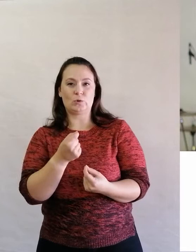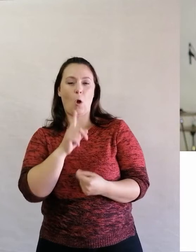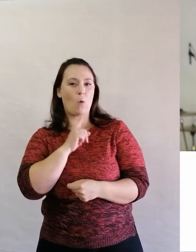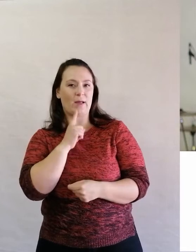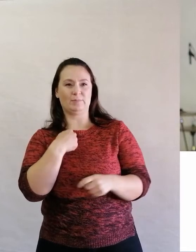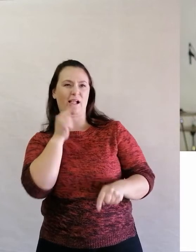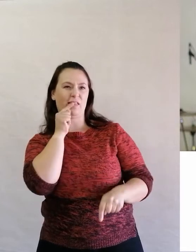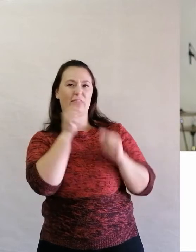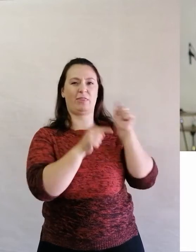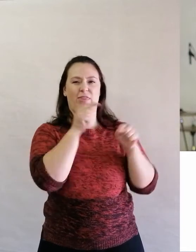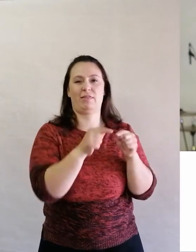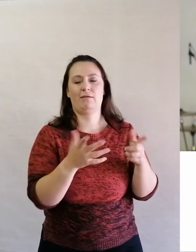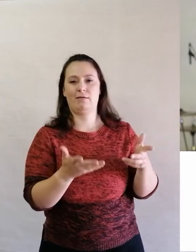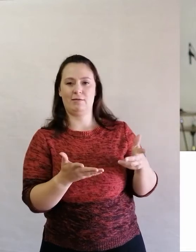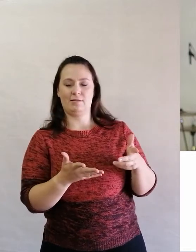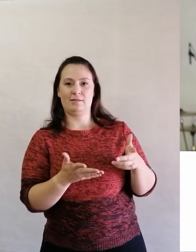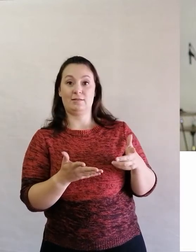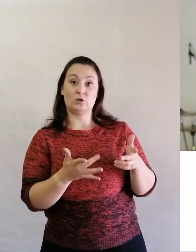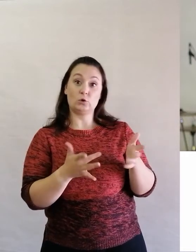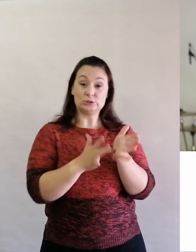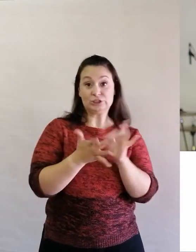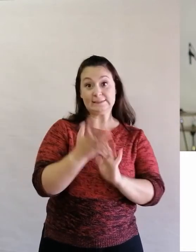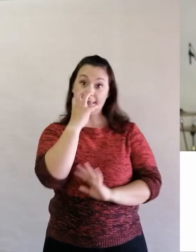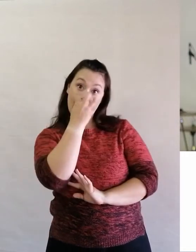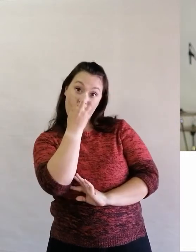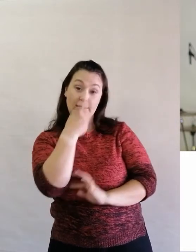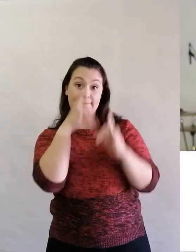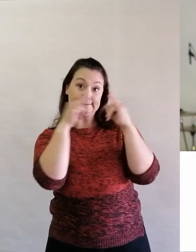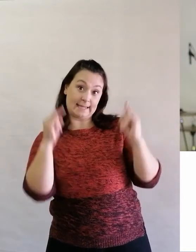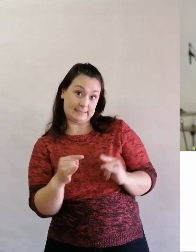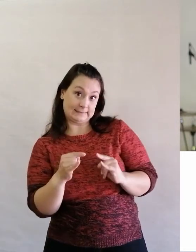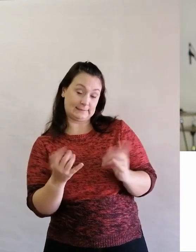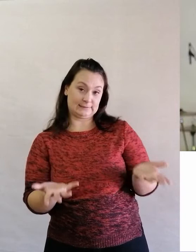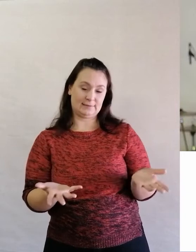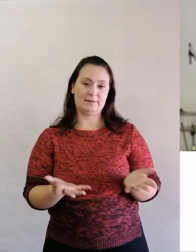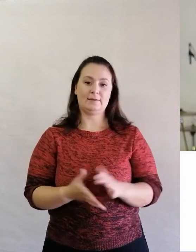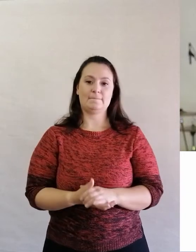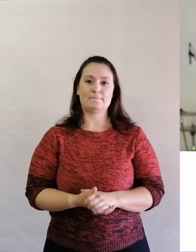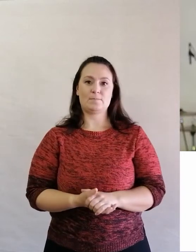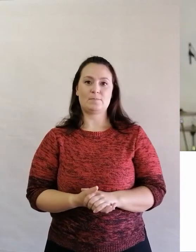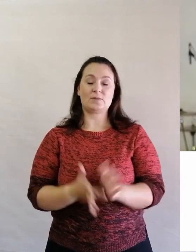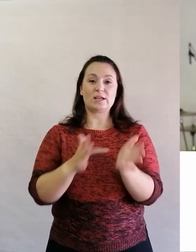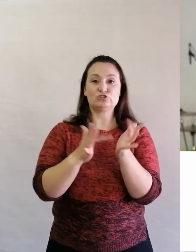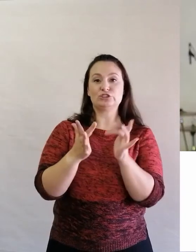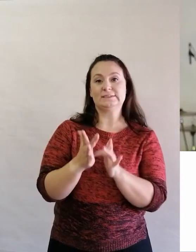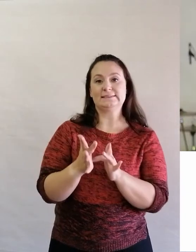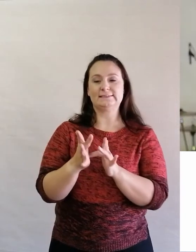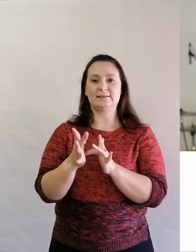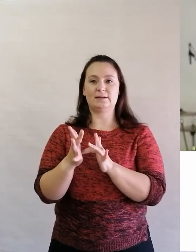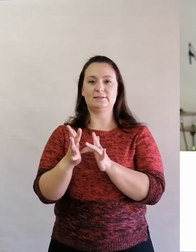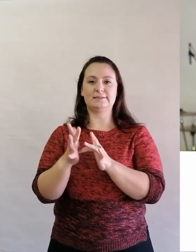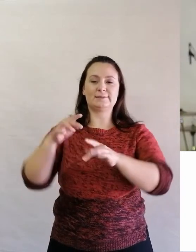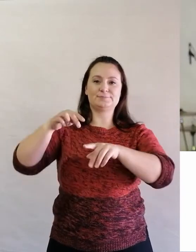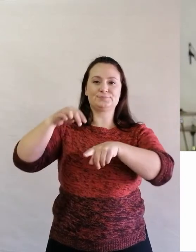at him. I used to say, so was Jesus the clown in the tent this Sunday? Or was Jesus the trapeze artist?